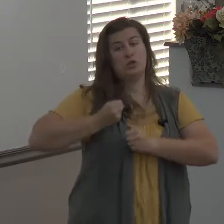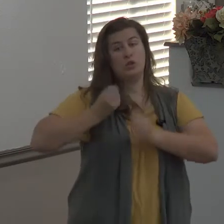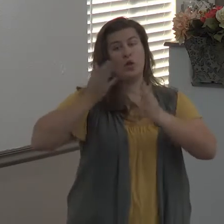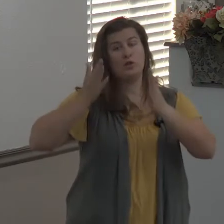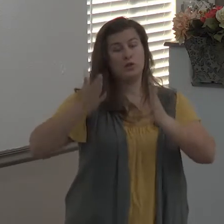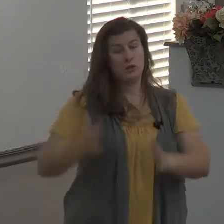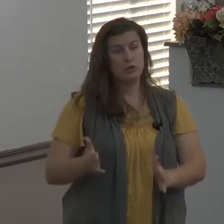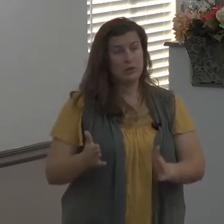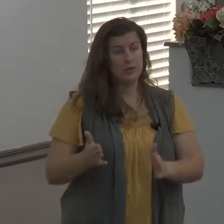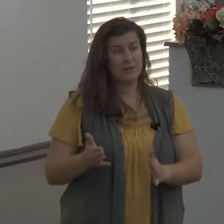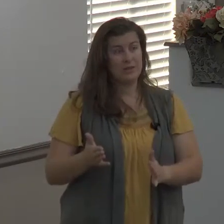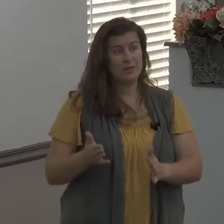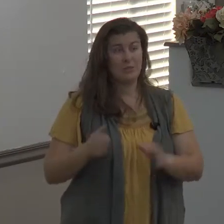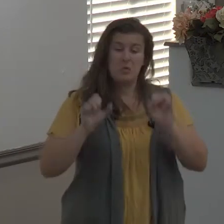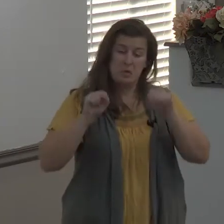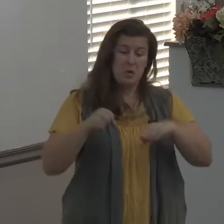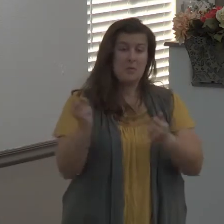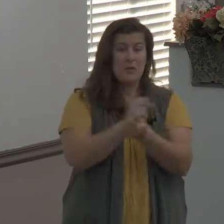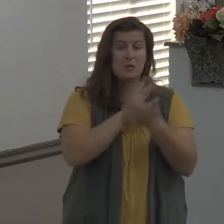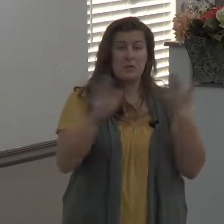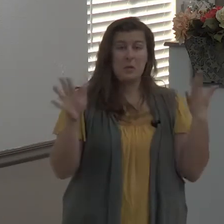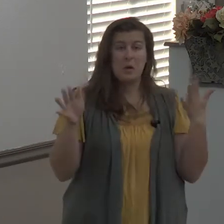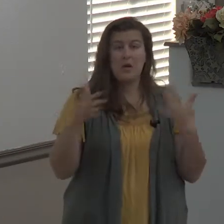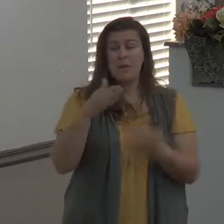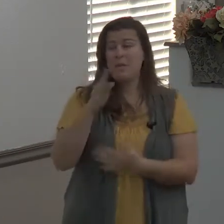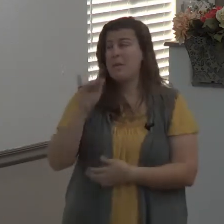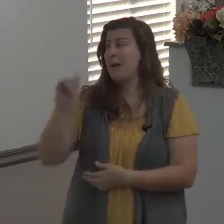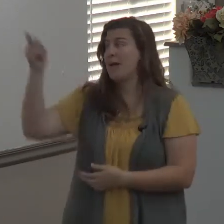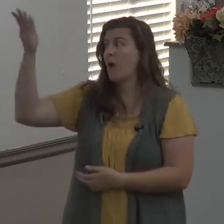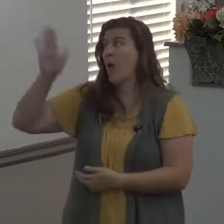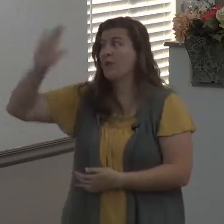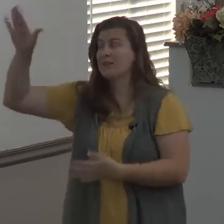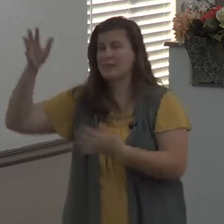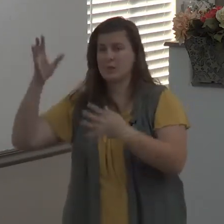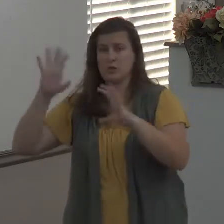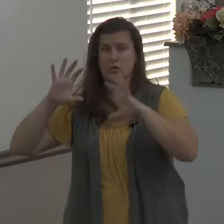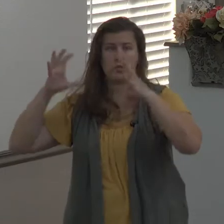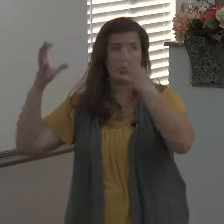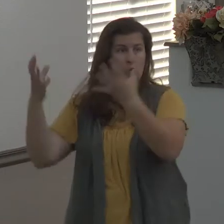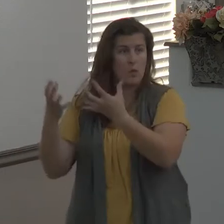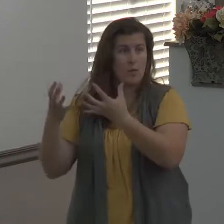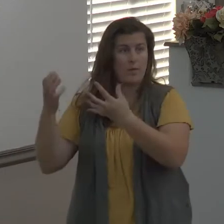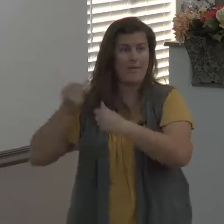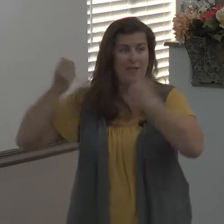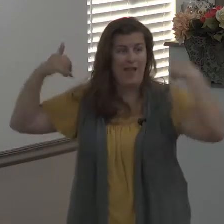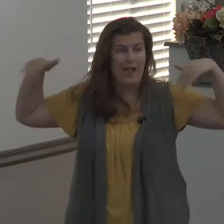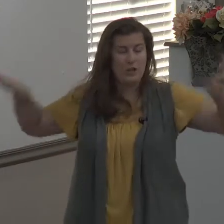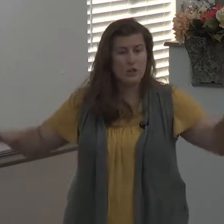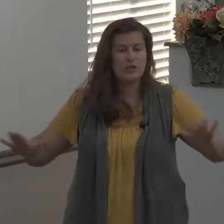door. All those soldiers, the army could have been annihilated in a minute.